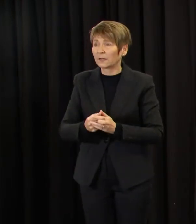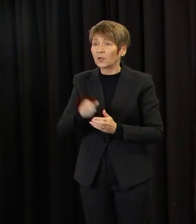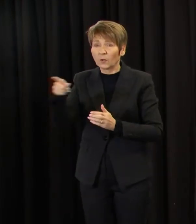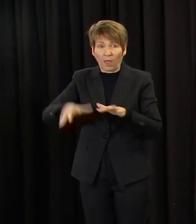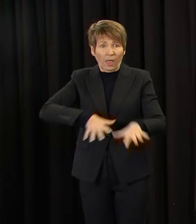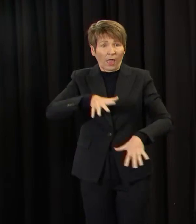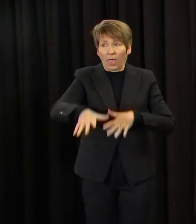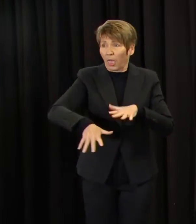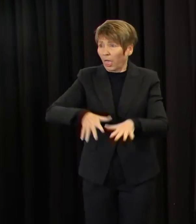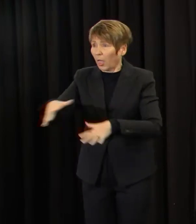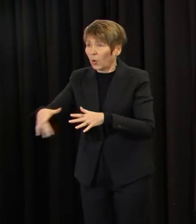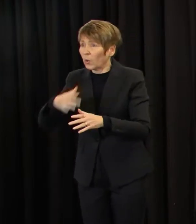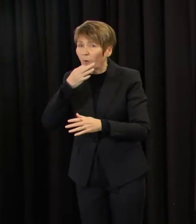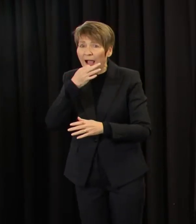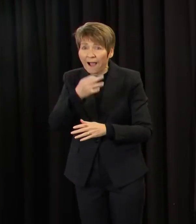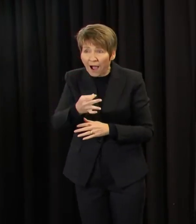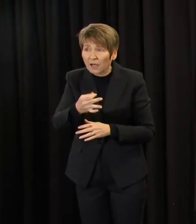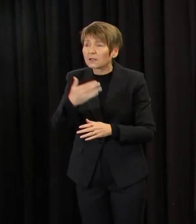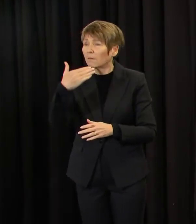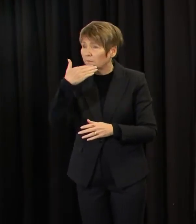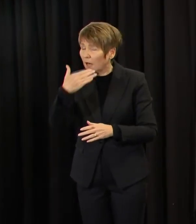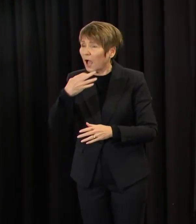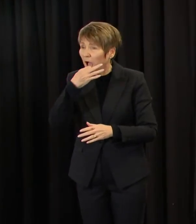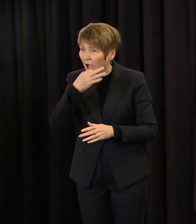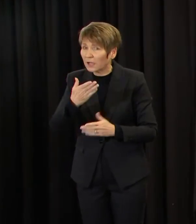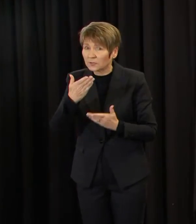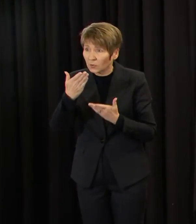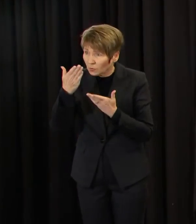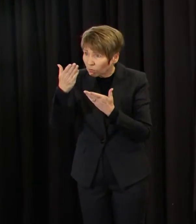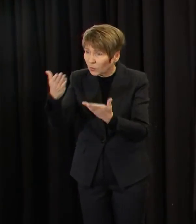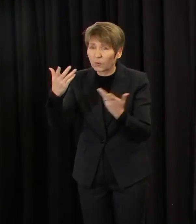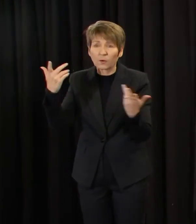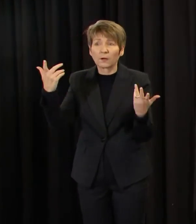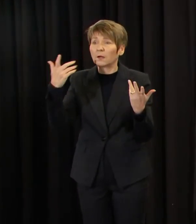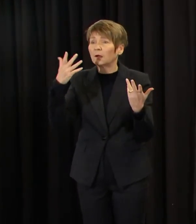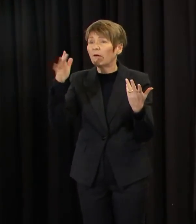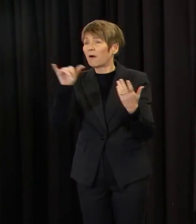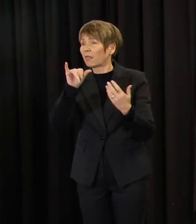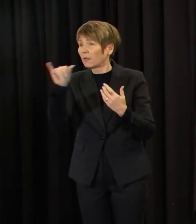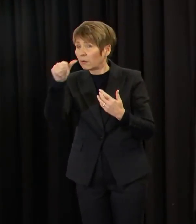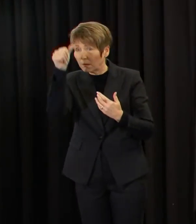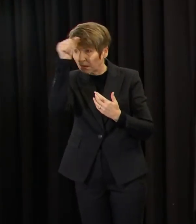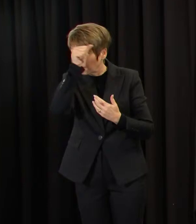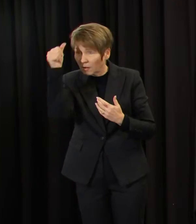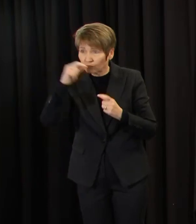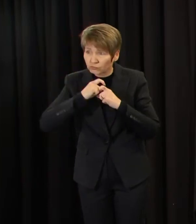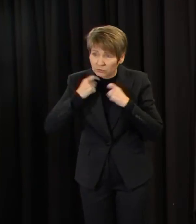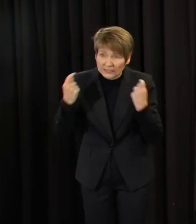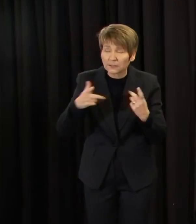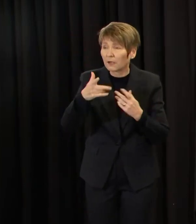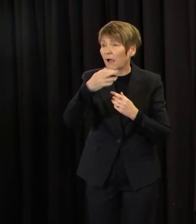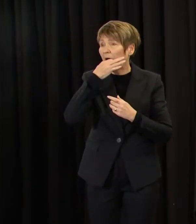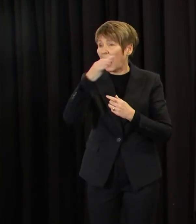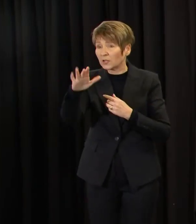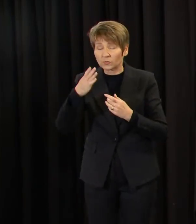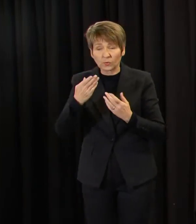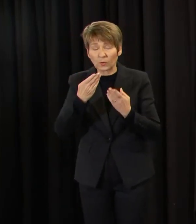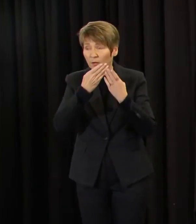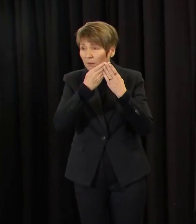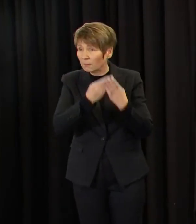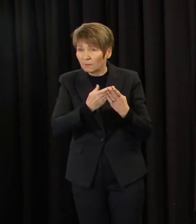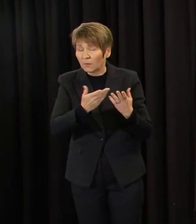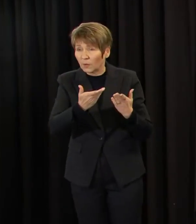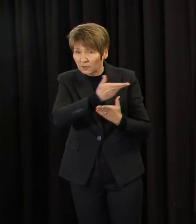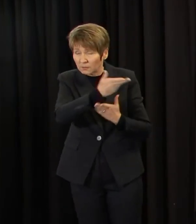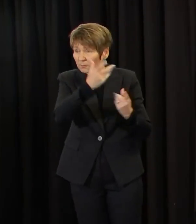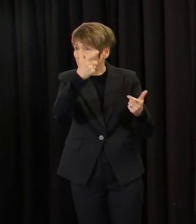advice about how best to be supported so you can do the right thing and support, and we can, between us together, run this outbreak to ground. As the Premier